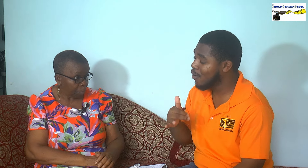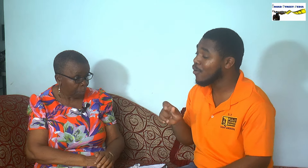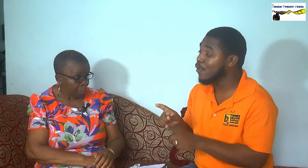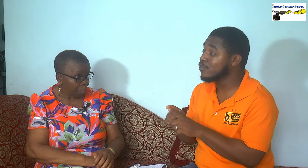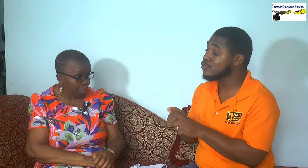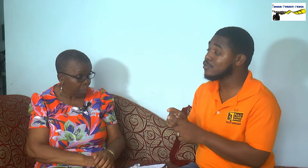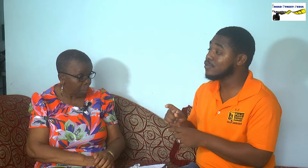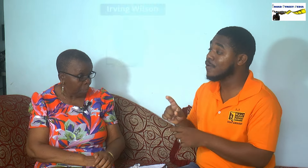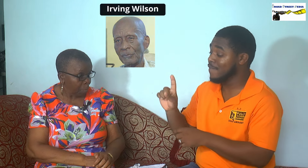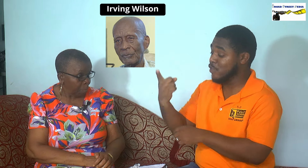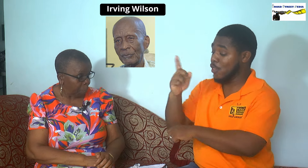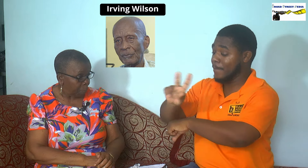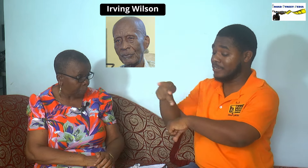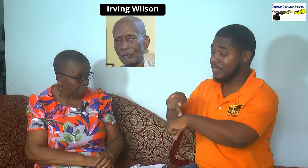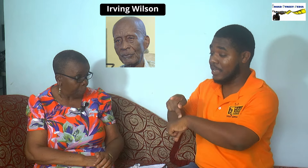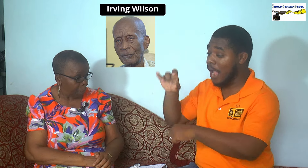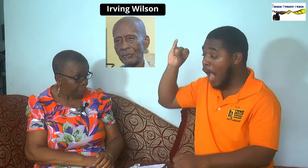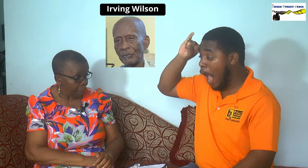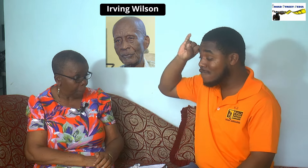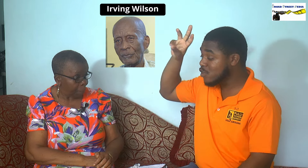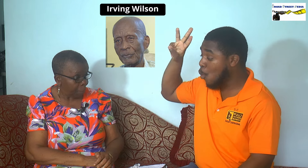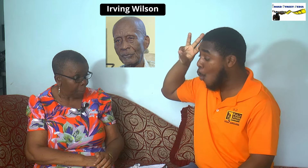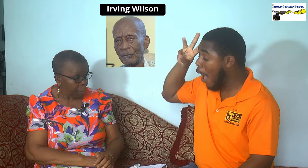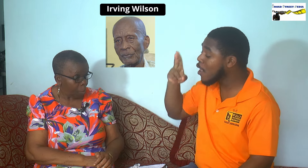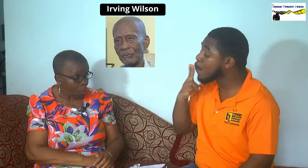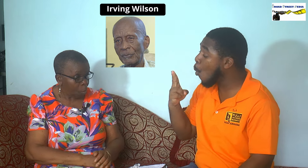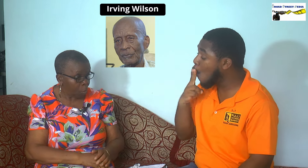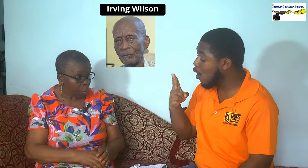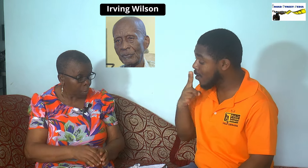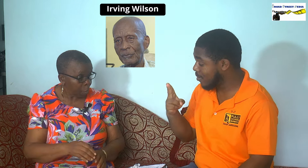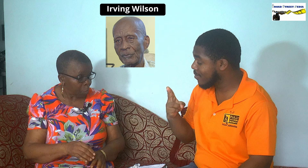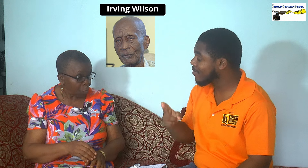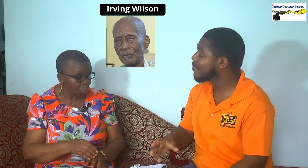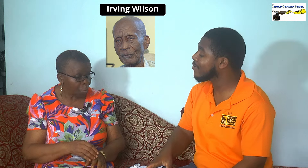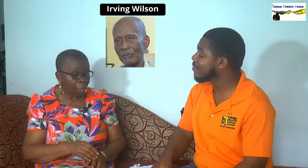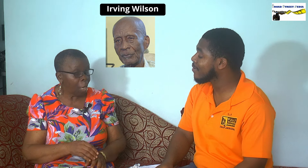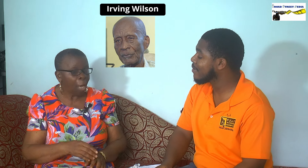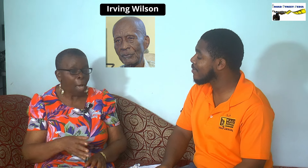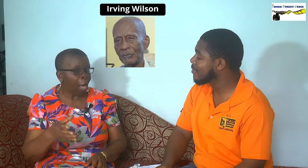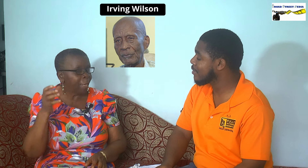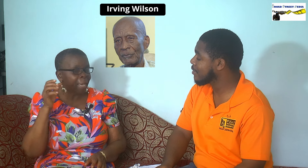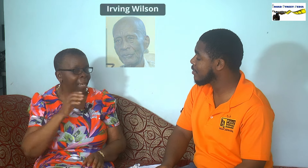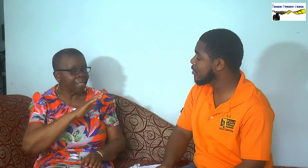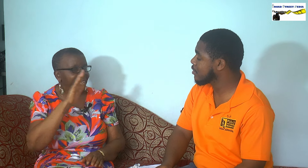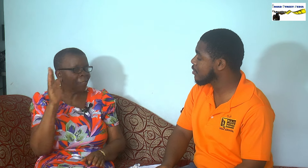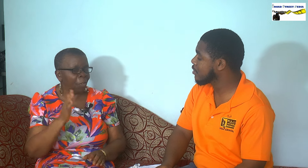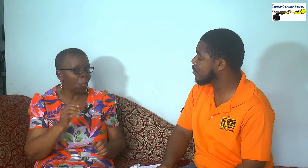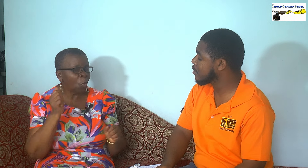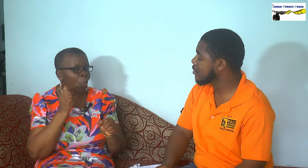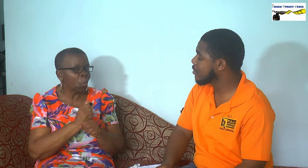Mm. Wow. And I'm also the first principal of Wilson. I never